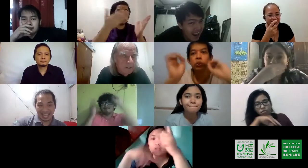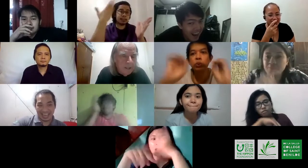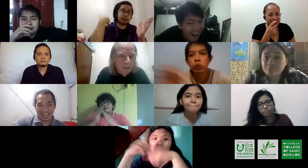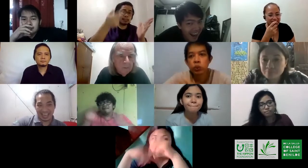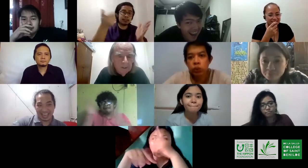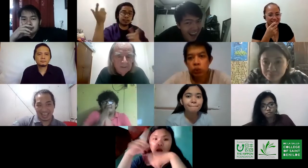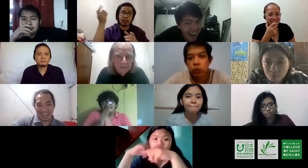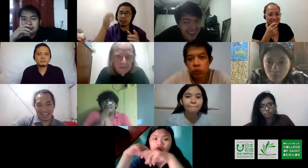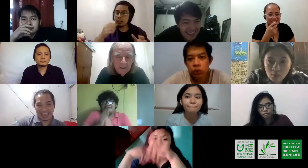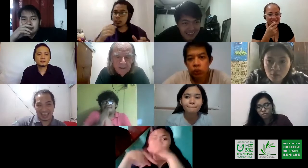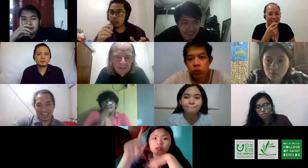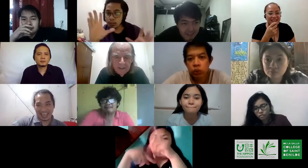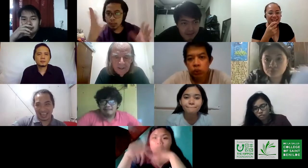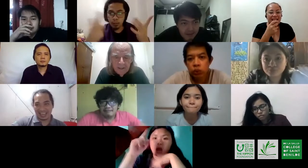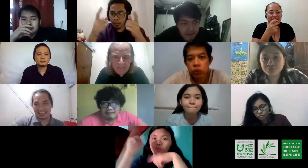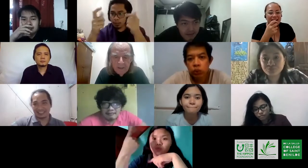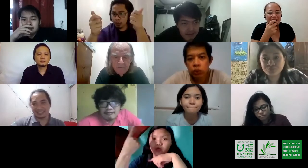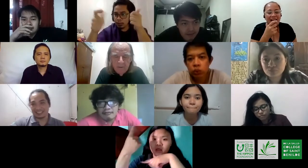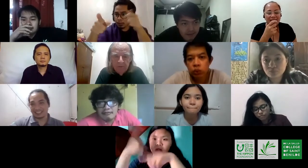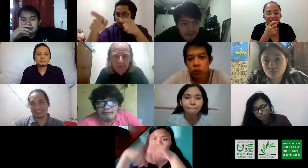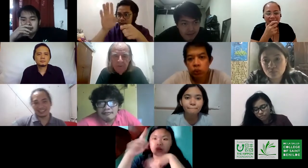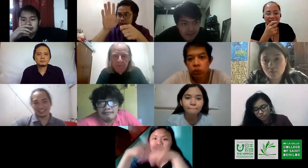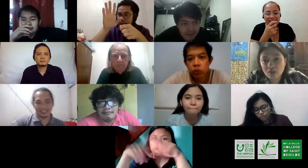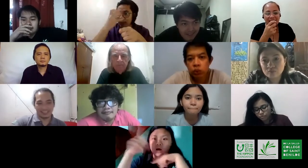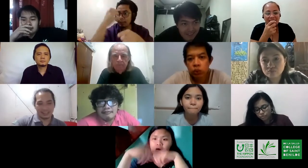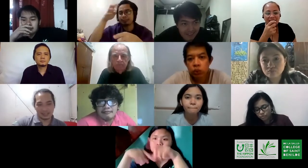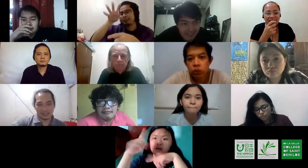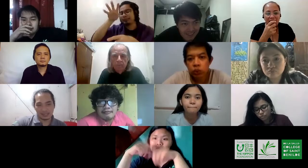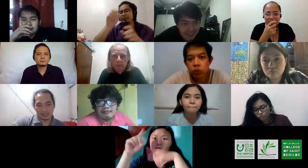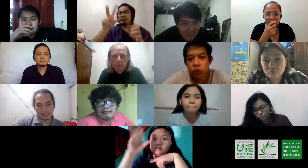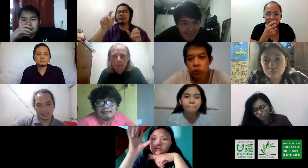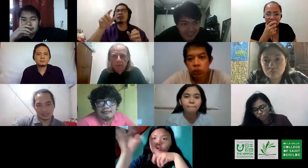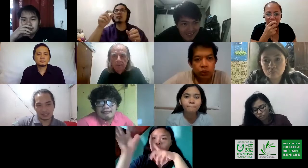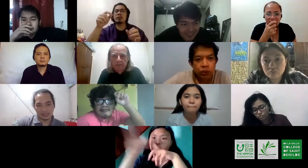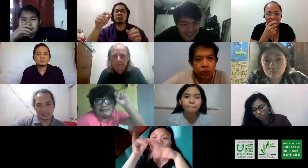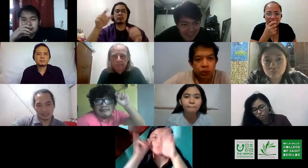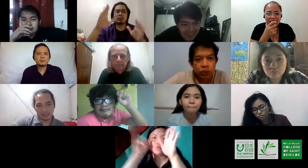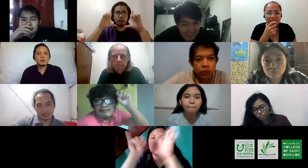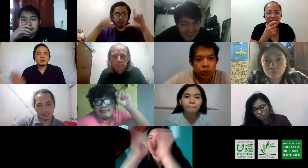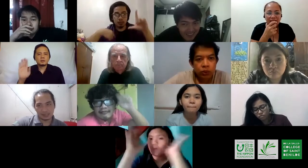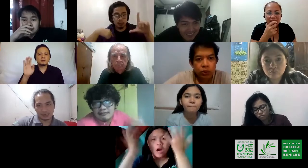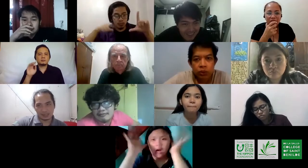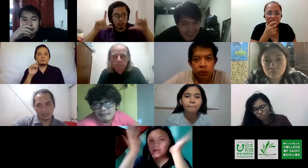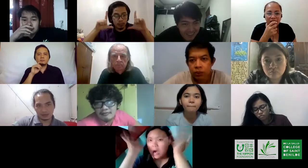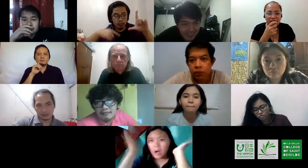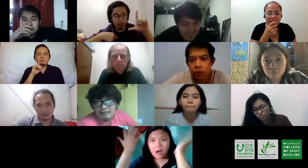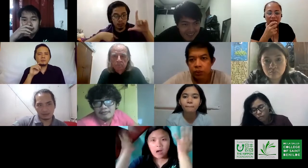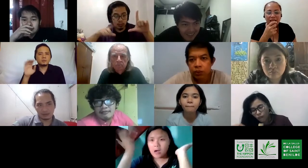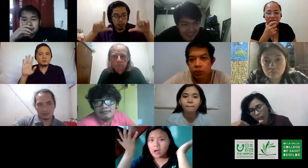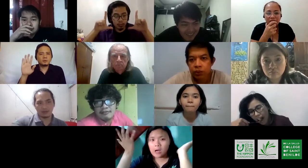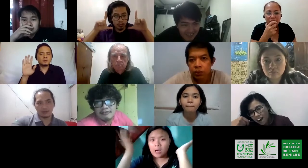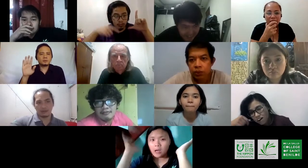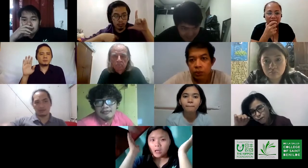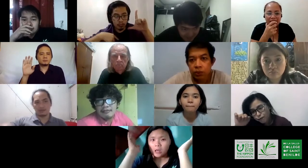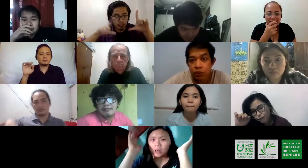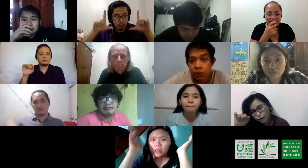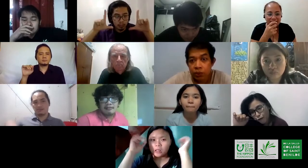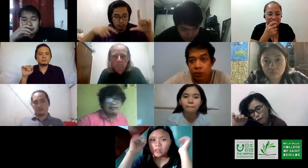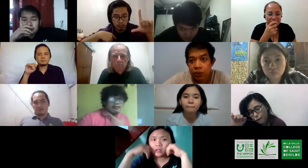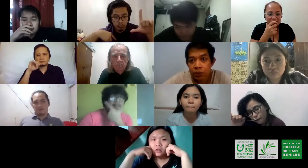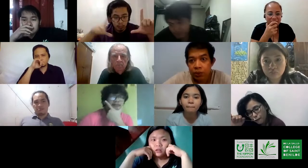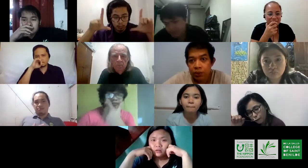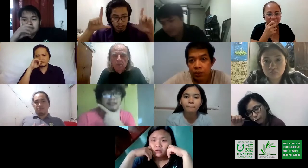Shak is signing what? Sorry. I'm having Nathaniel is saying, I've seen Shak signing not letter E, not letter D, but